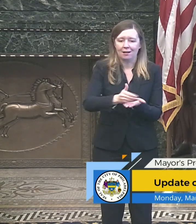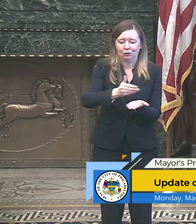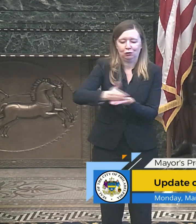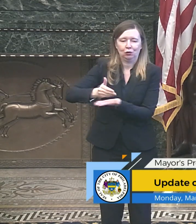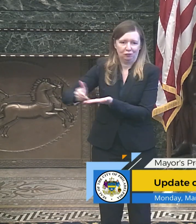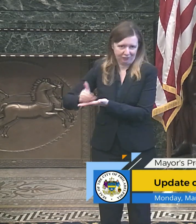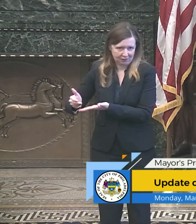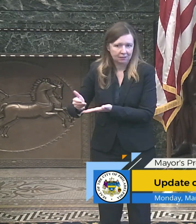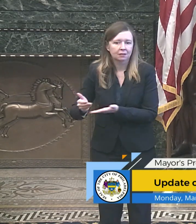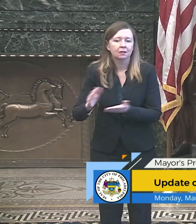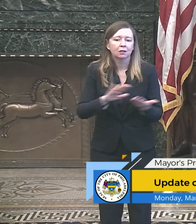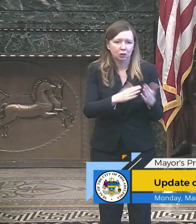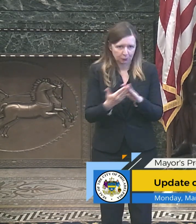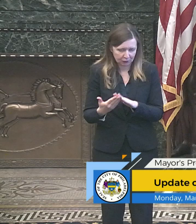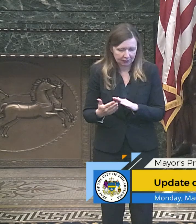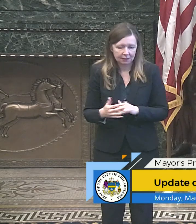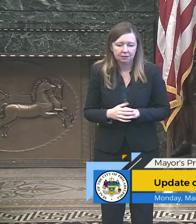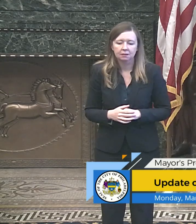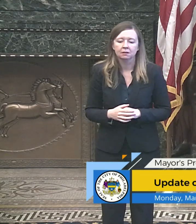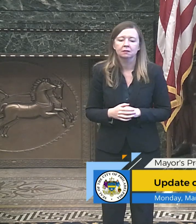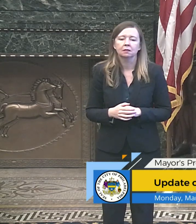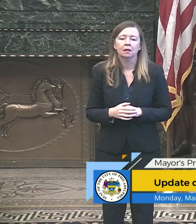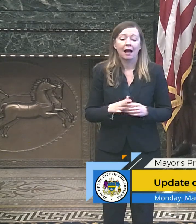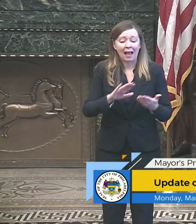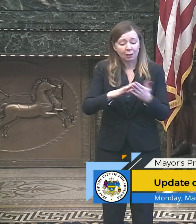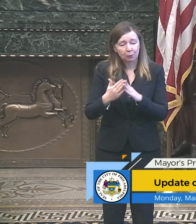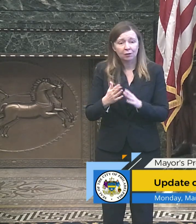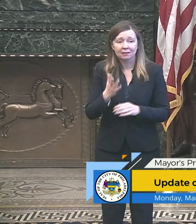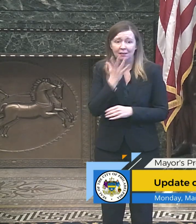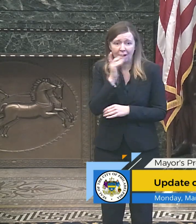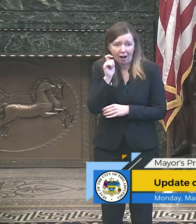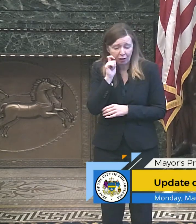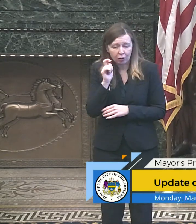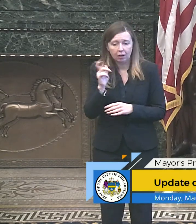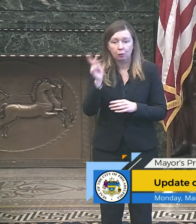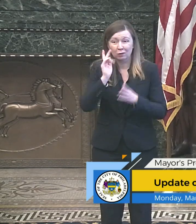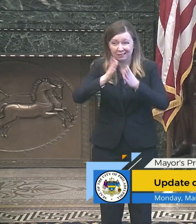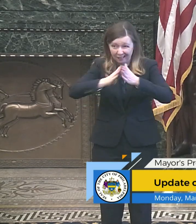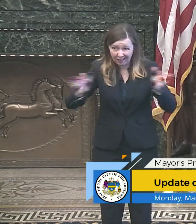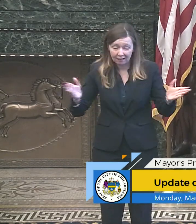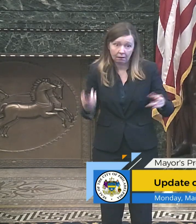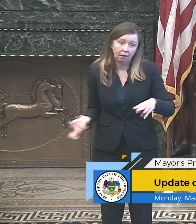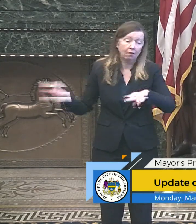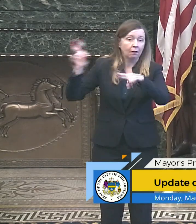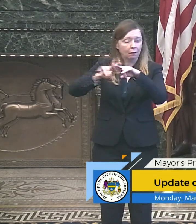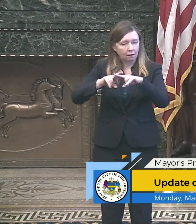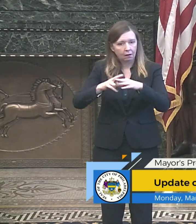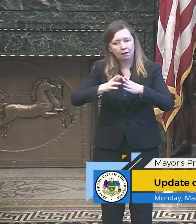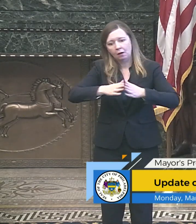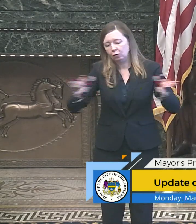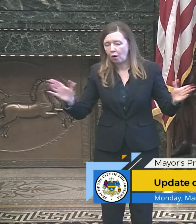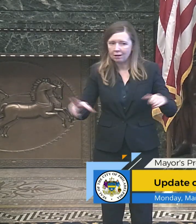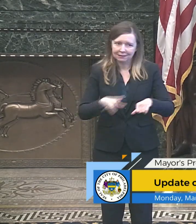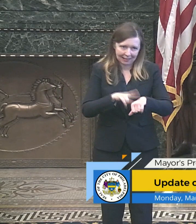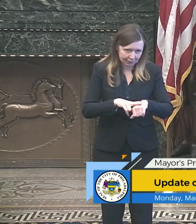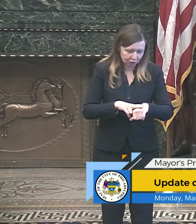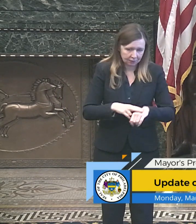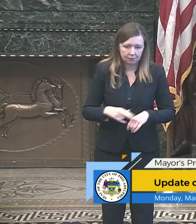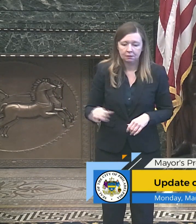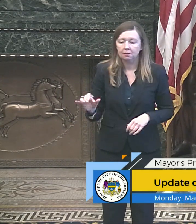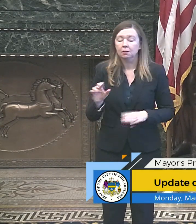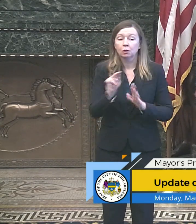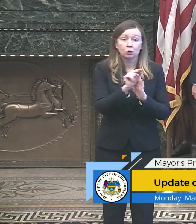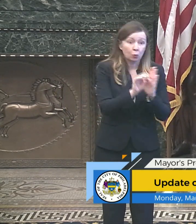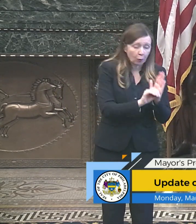or communities of color, we're seeing nationally an uptick across the board in cities like New